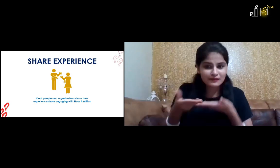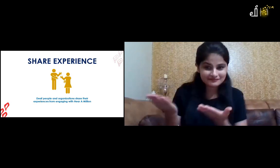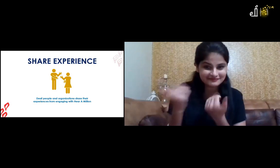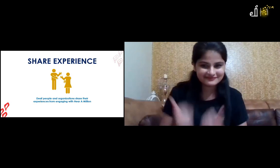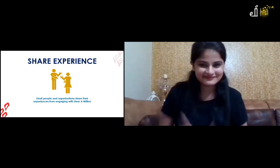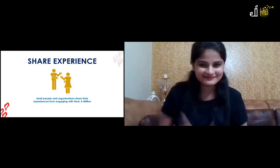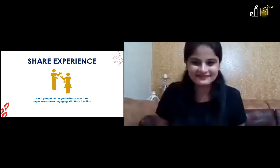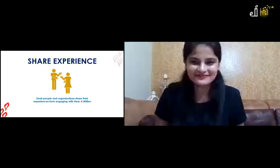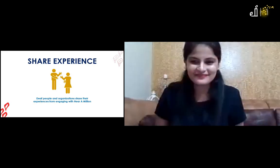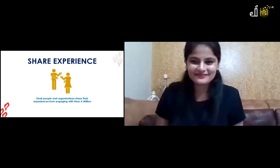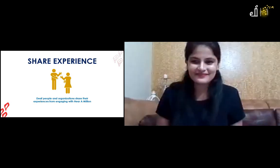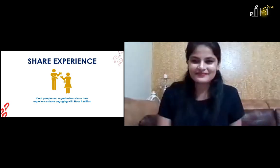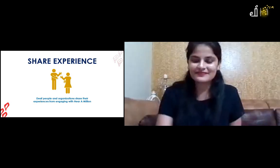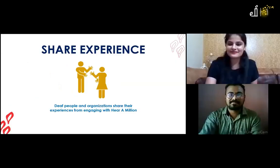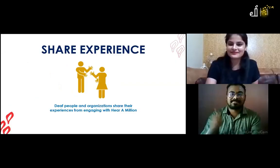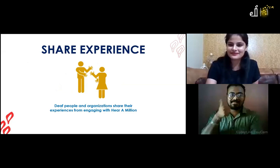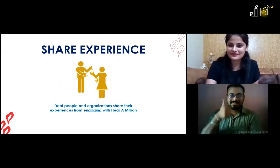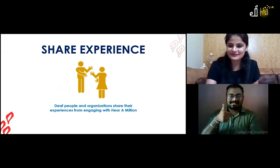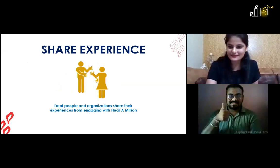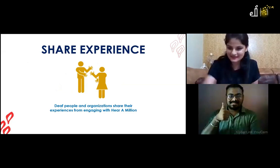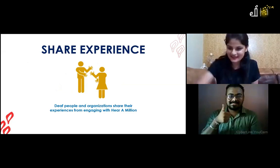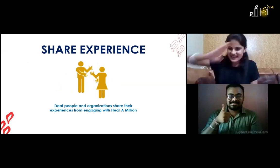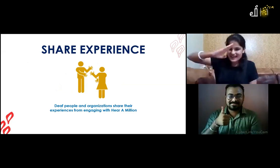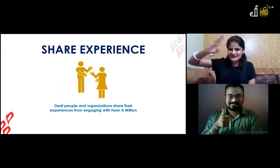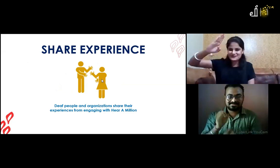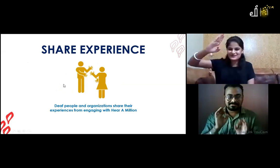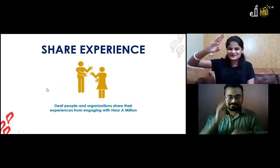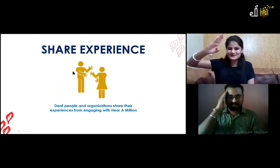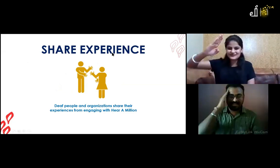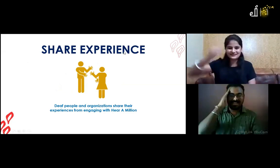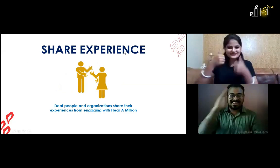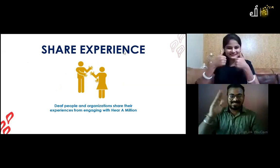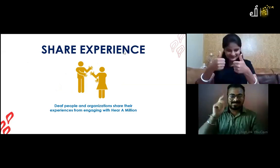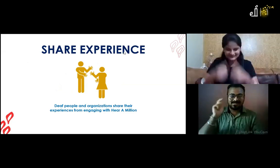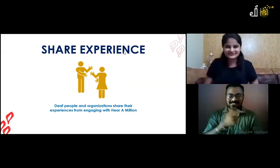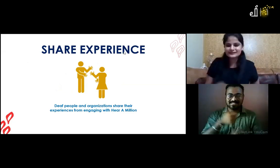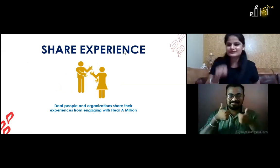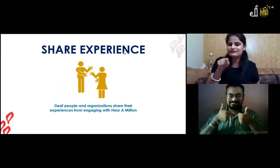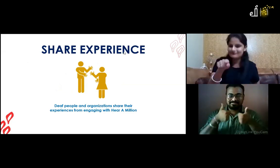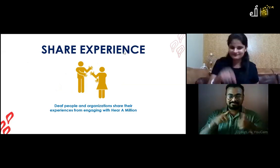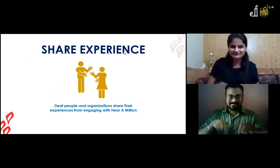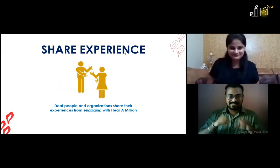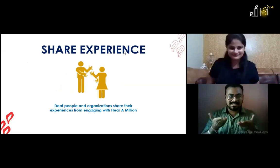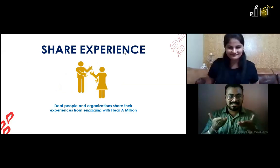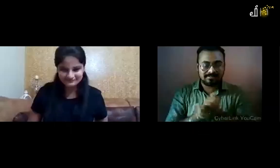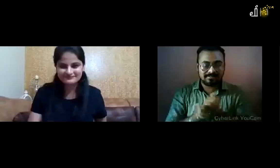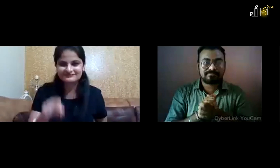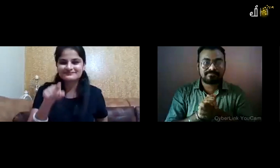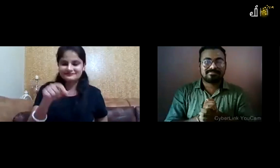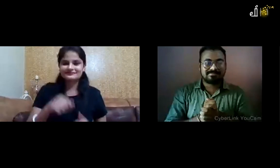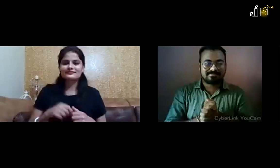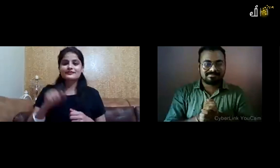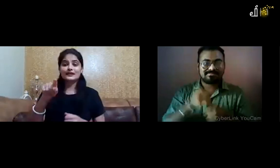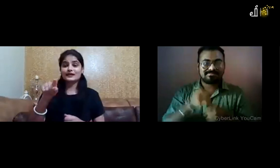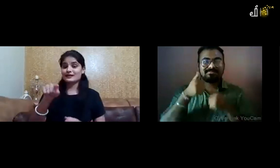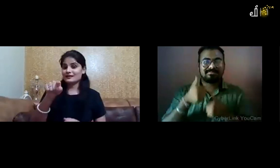So, first, we would like to invite Dipesh, who was there with us for the Entrepreneurs Night. Hi, Dipesh. Hi. Hi,